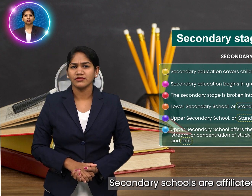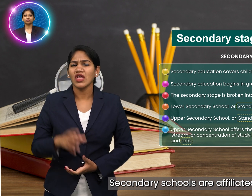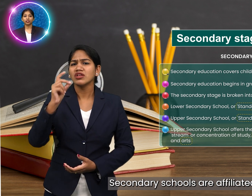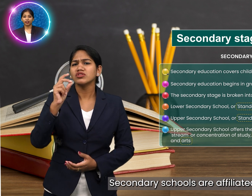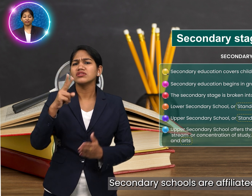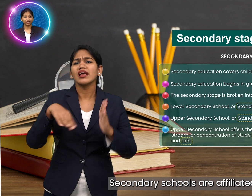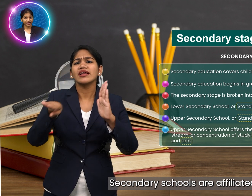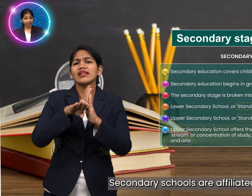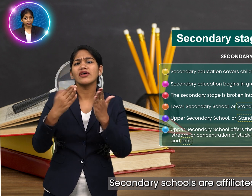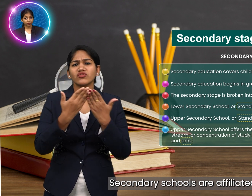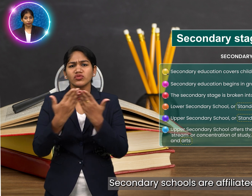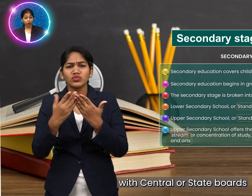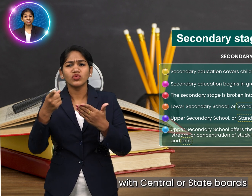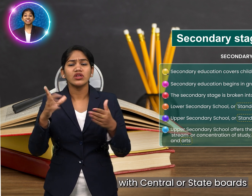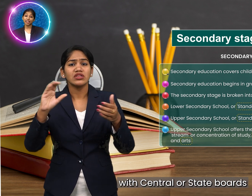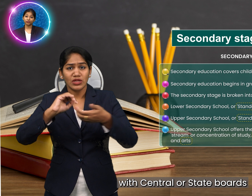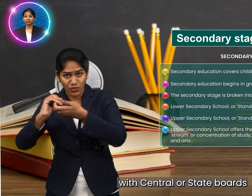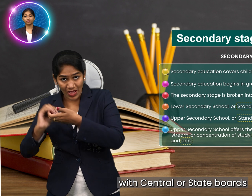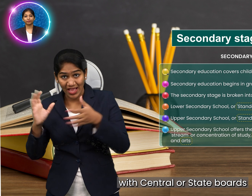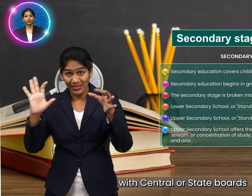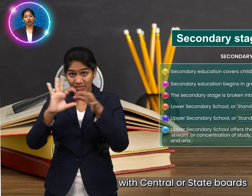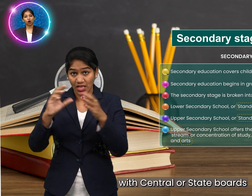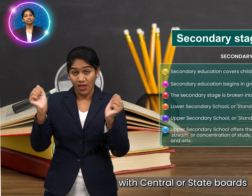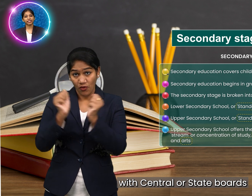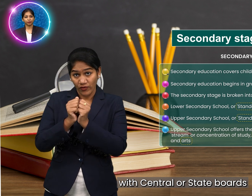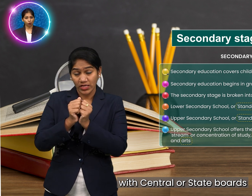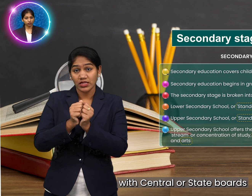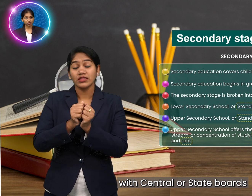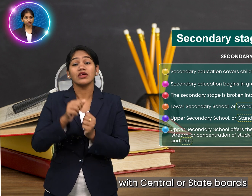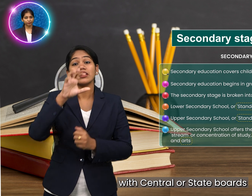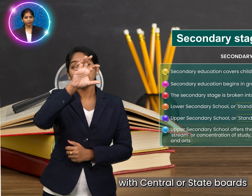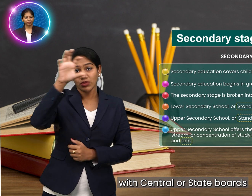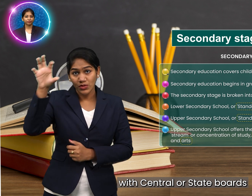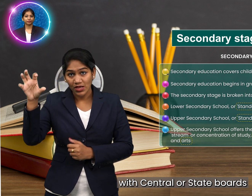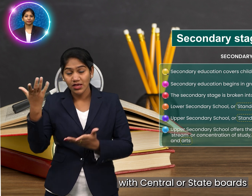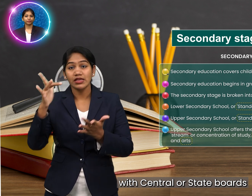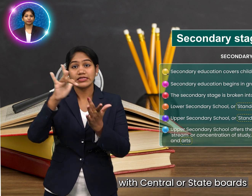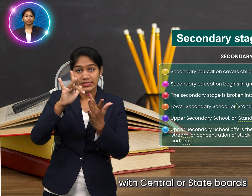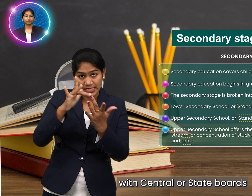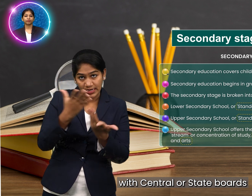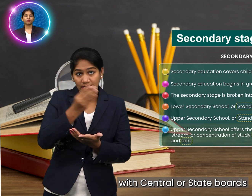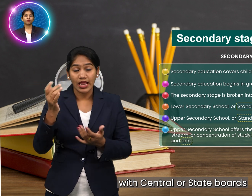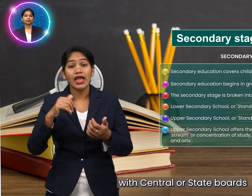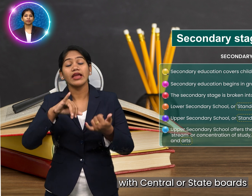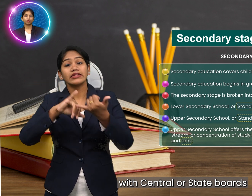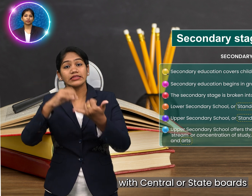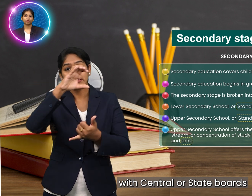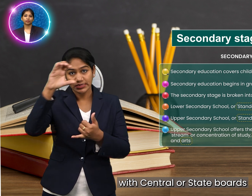Secondary schools are affiliated with central or state boards